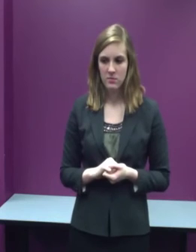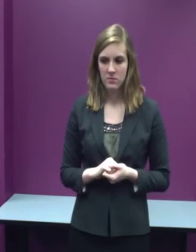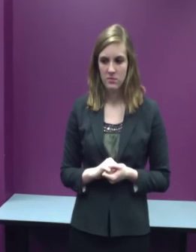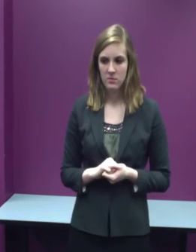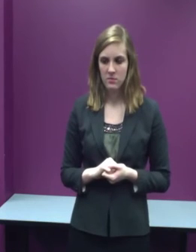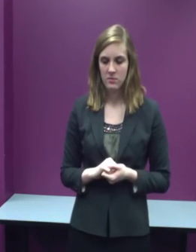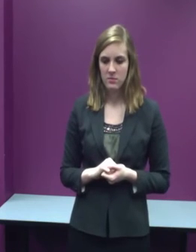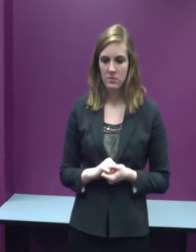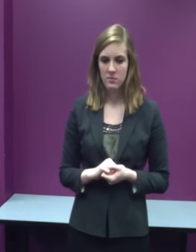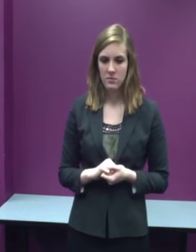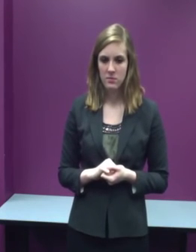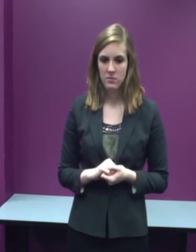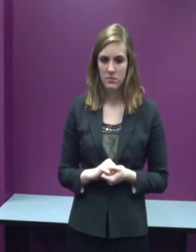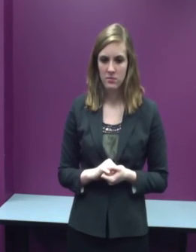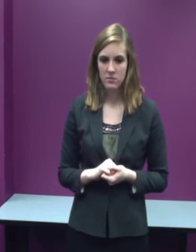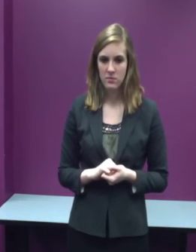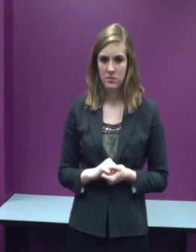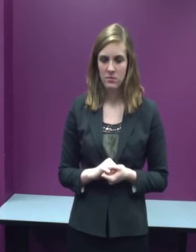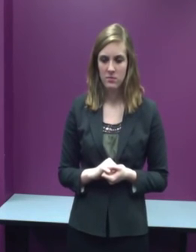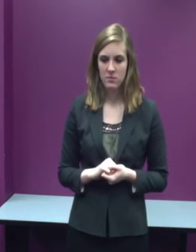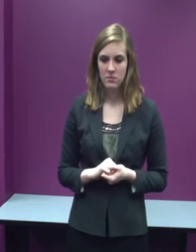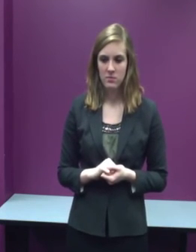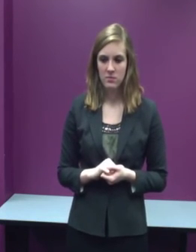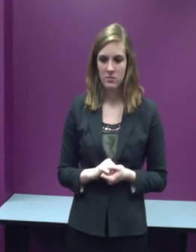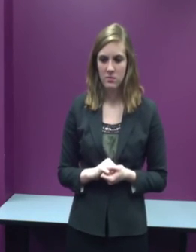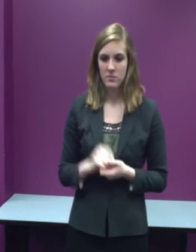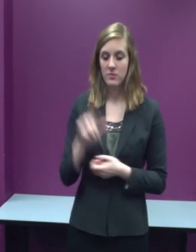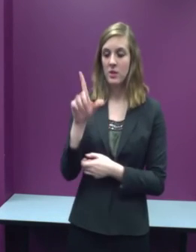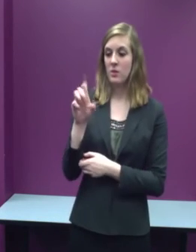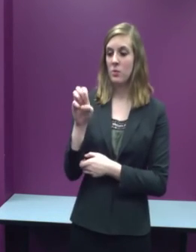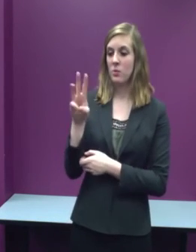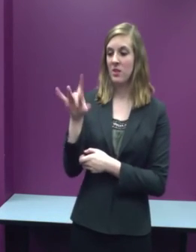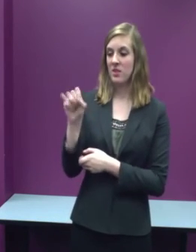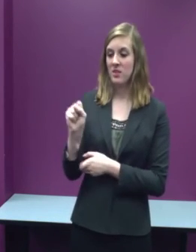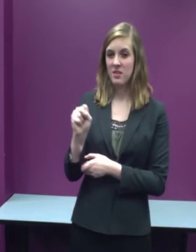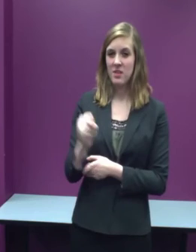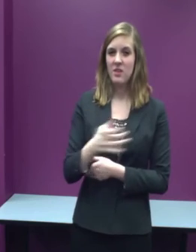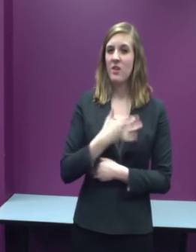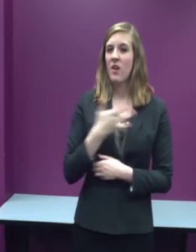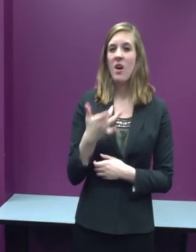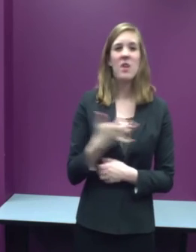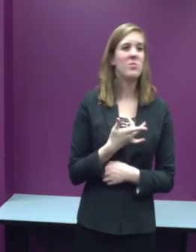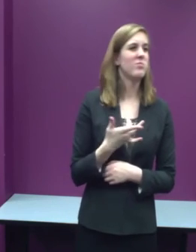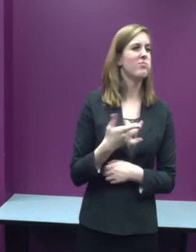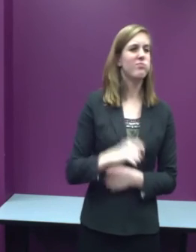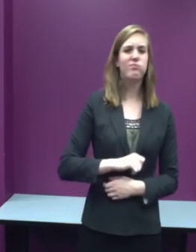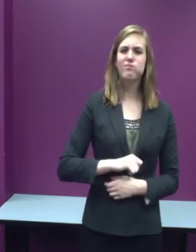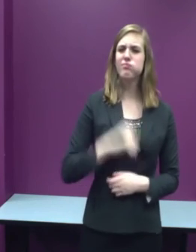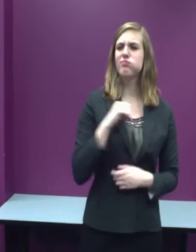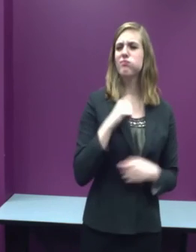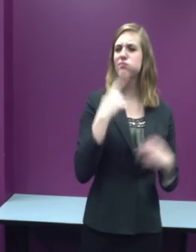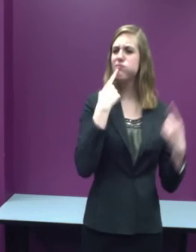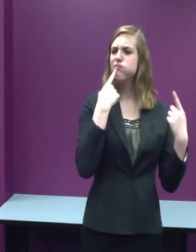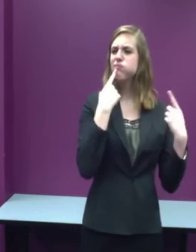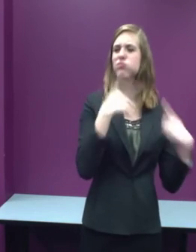Lewis must have felt triumphant. His party had done what many considered impossible. They had made it all the